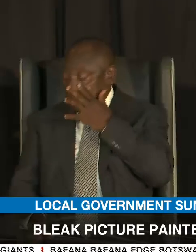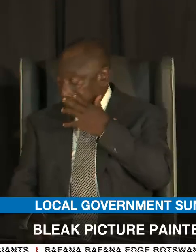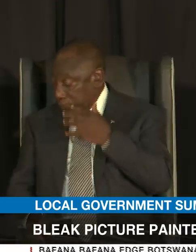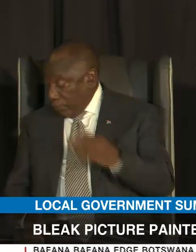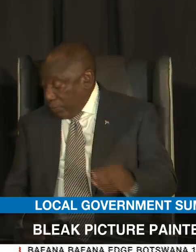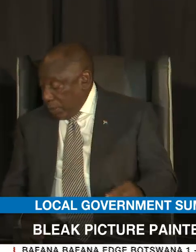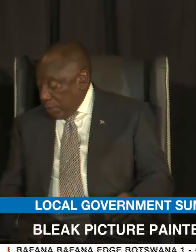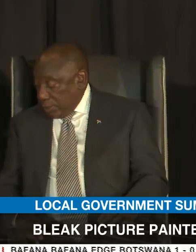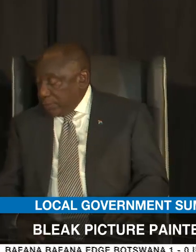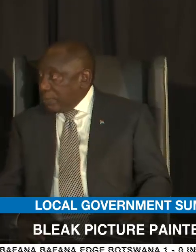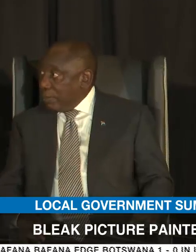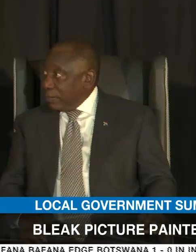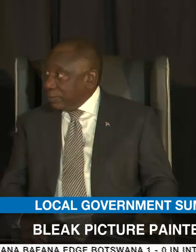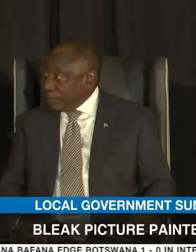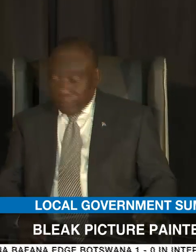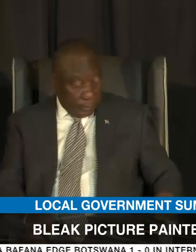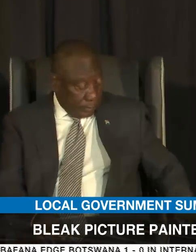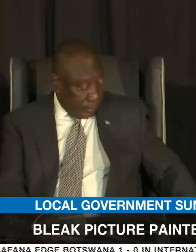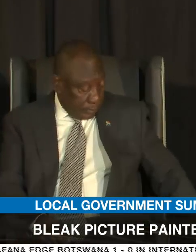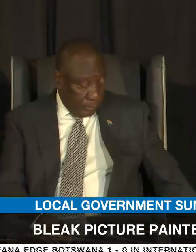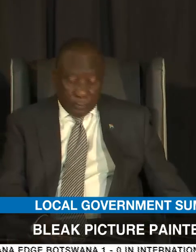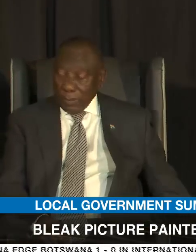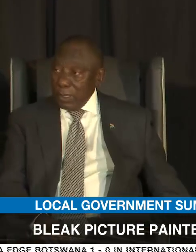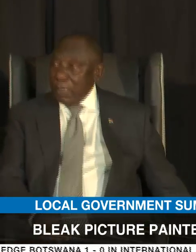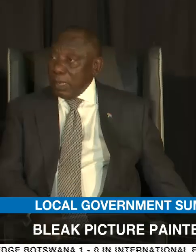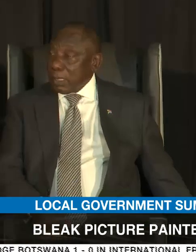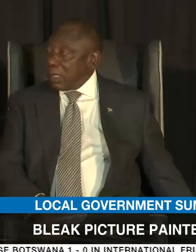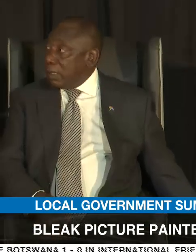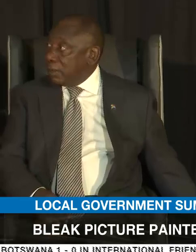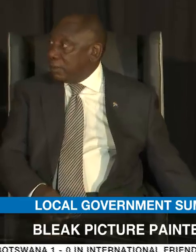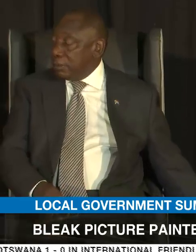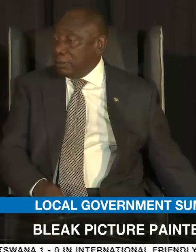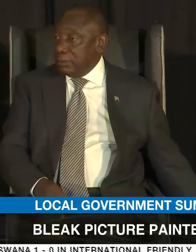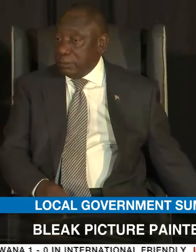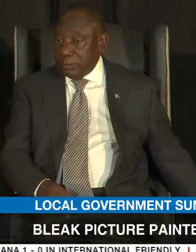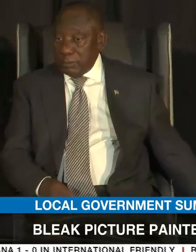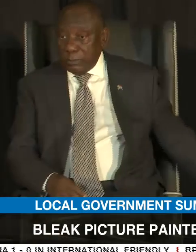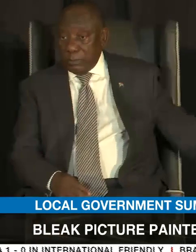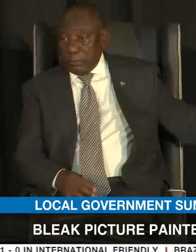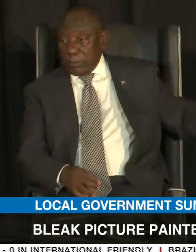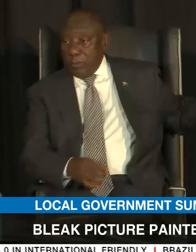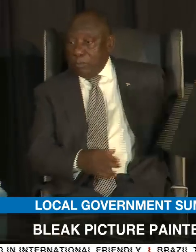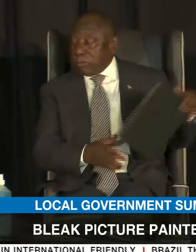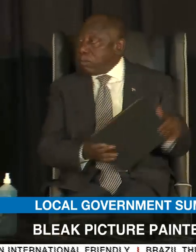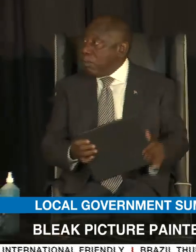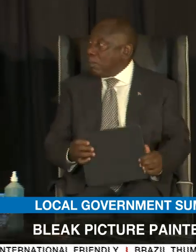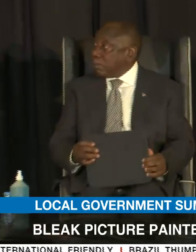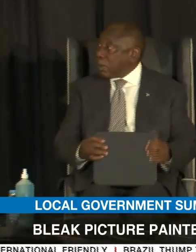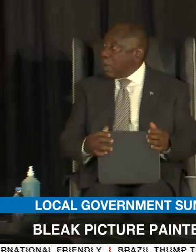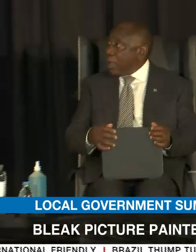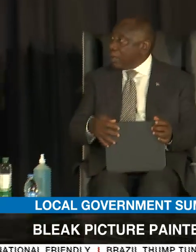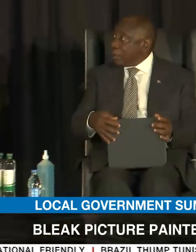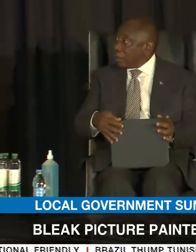the hijacking of municipal councils or capturing of the councils for self-enrichment. Our reporter Moloko Moloto